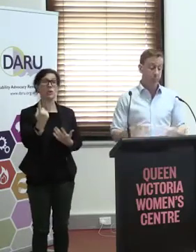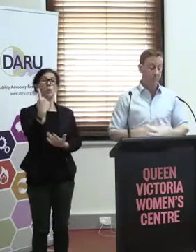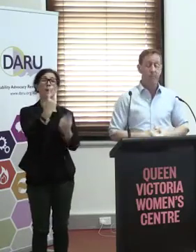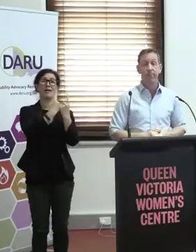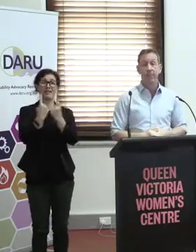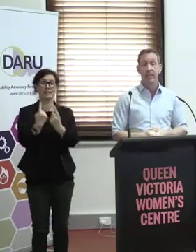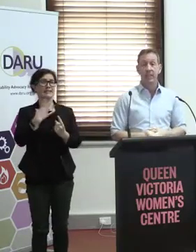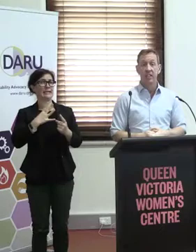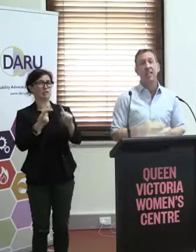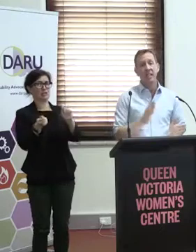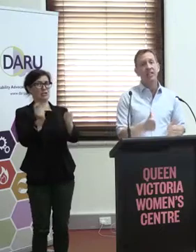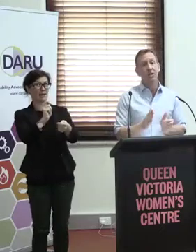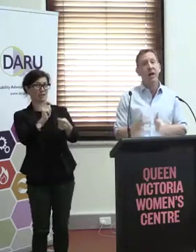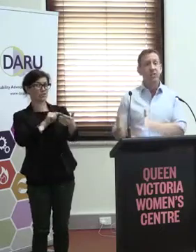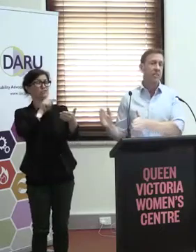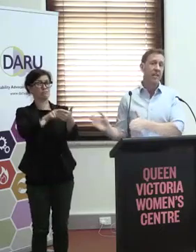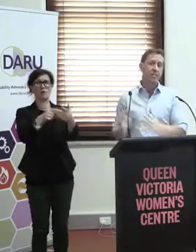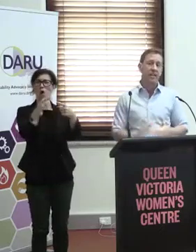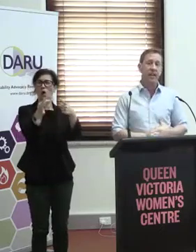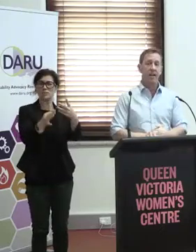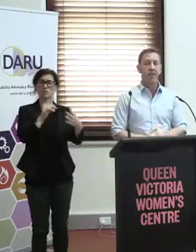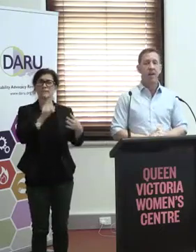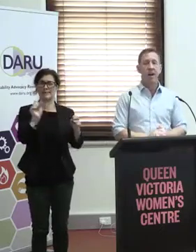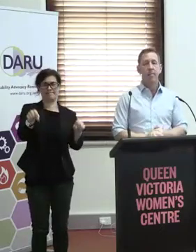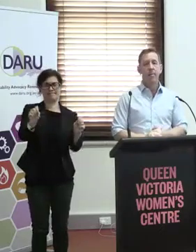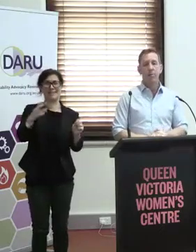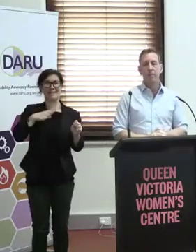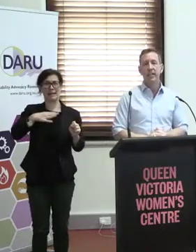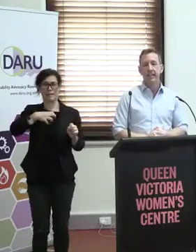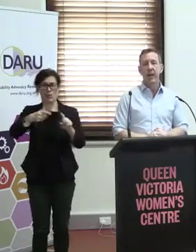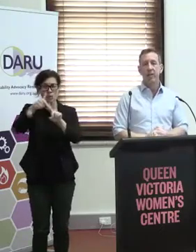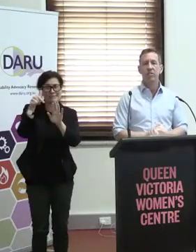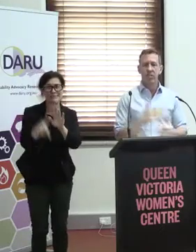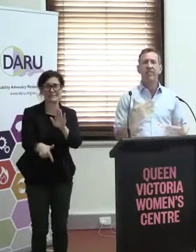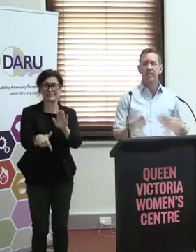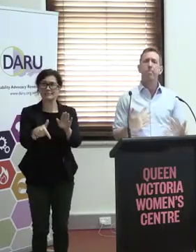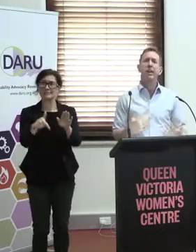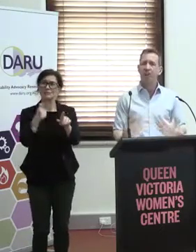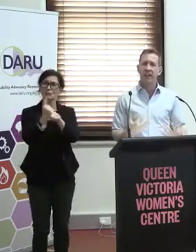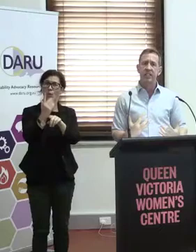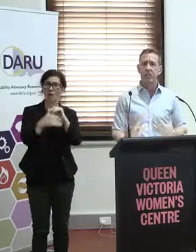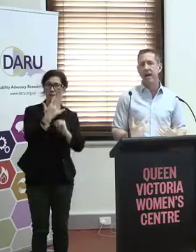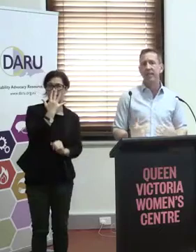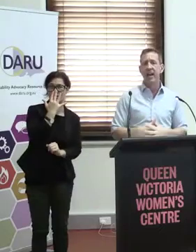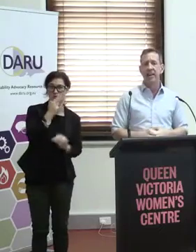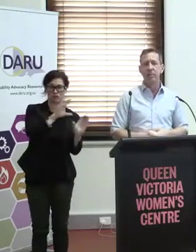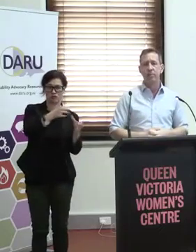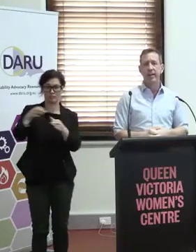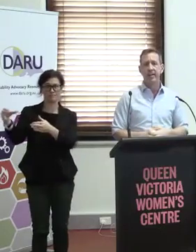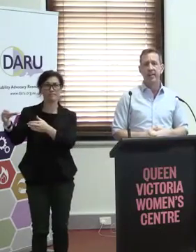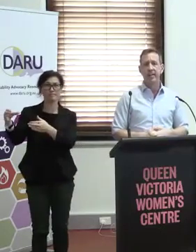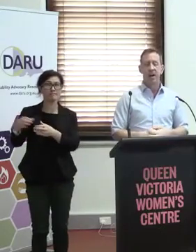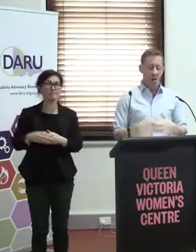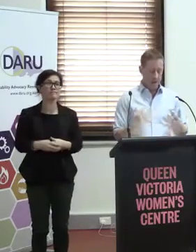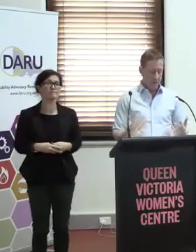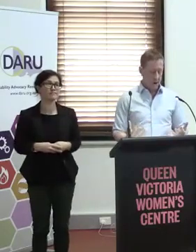the options we've presented, is to actually segment that in more detail to give us a better idea about the age